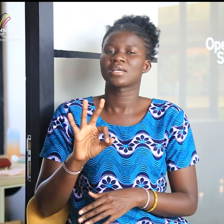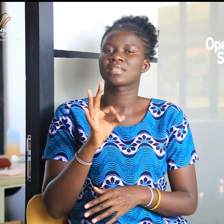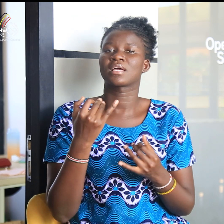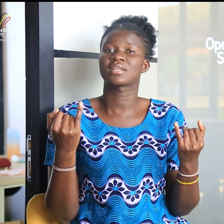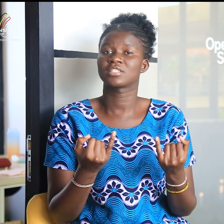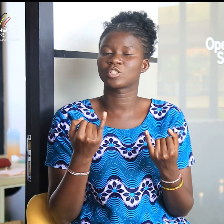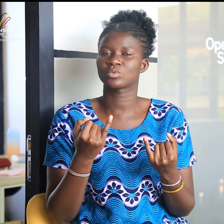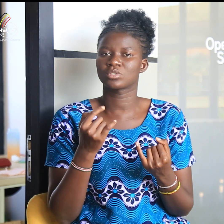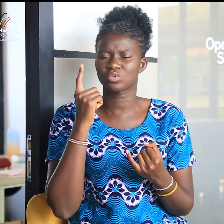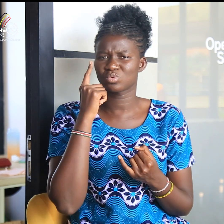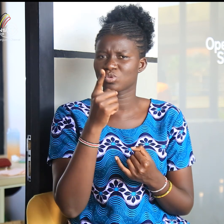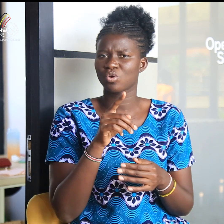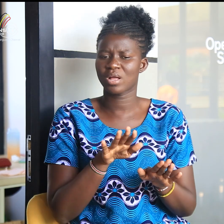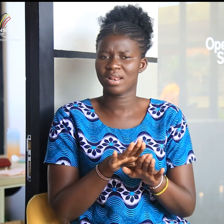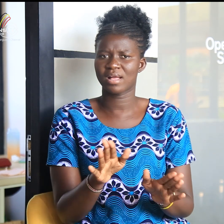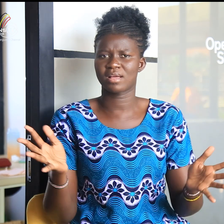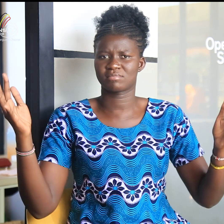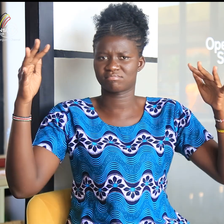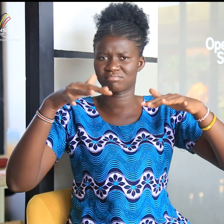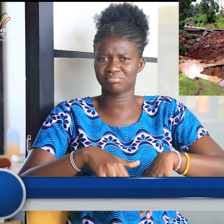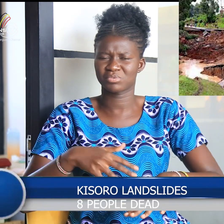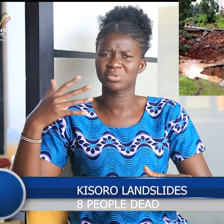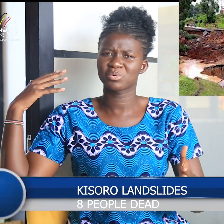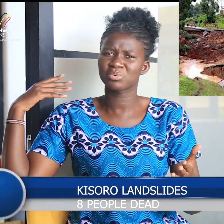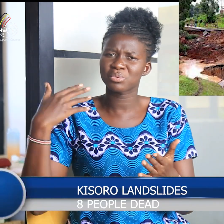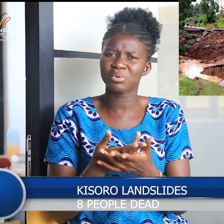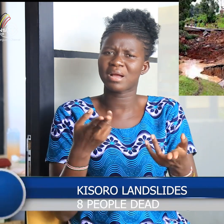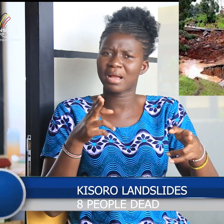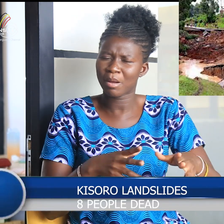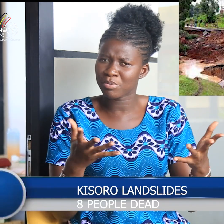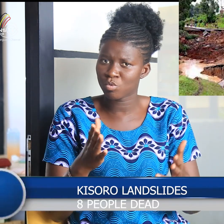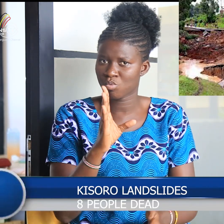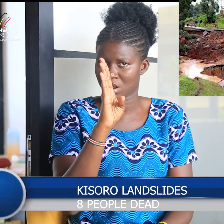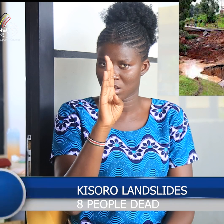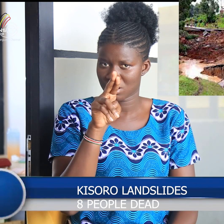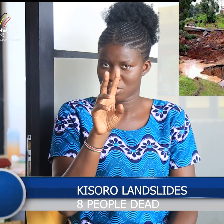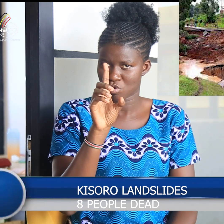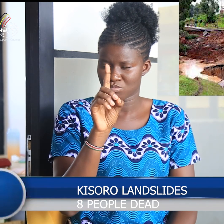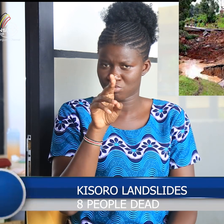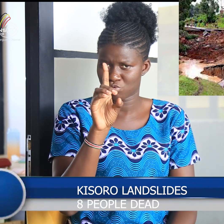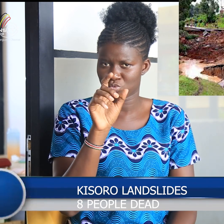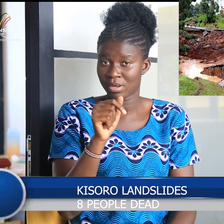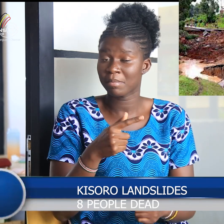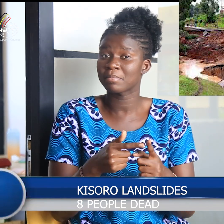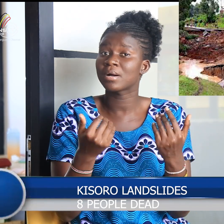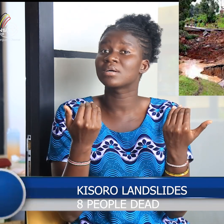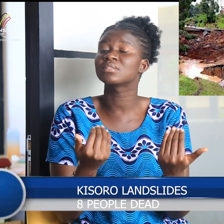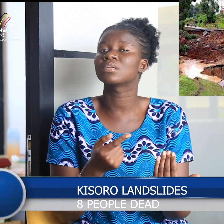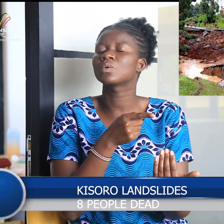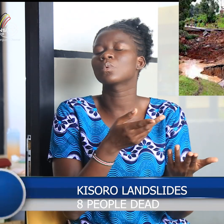peace. On our third story, landslides in Kisoro. In the districts of Solo, there have been a